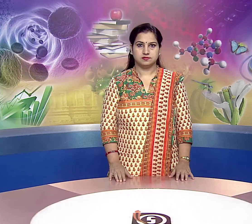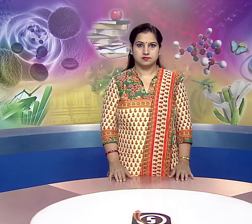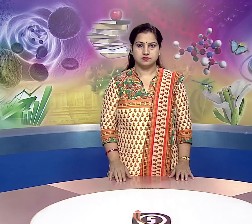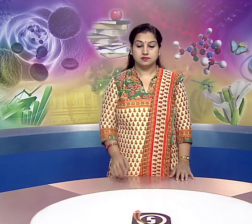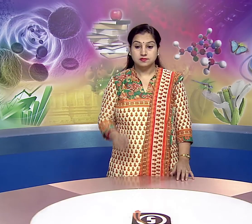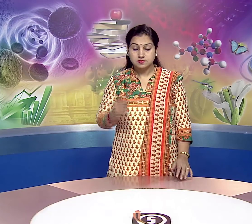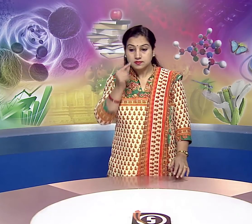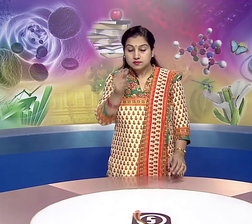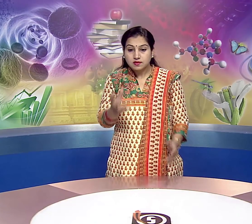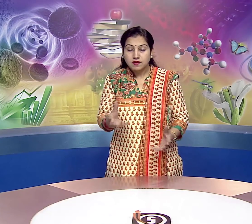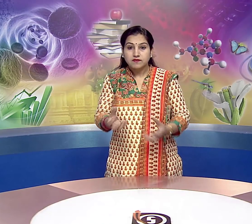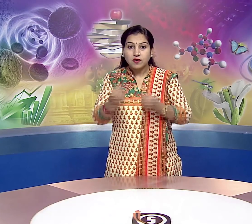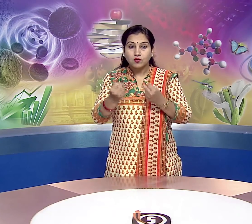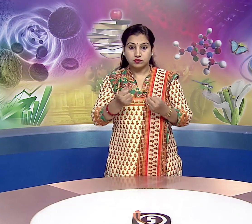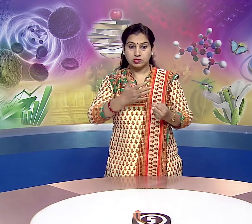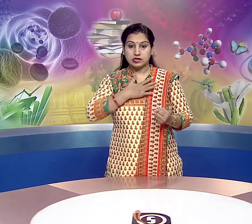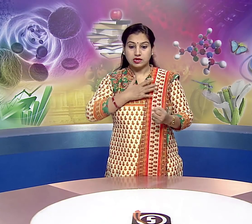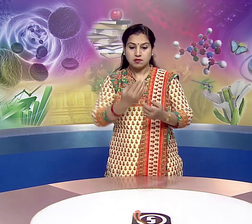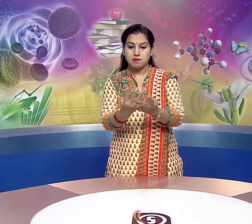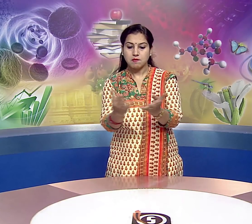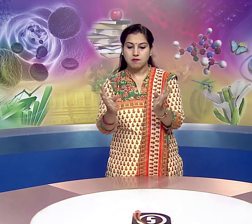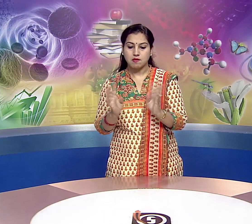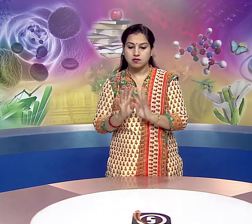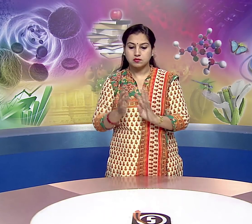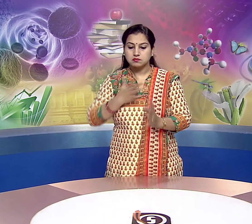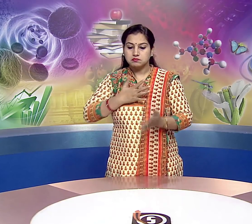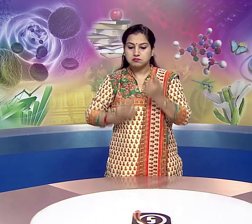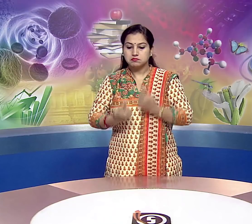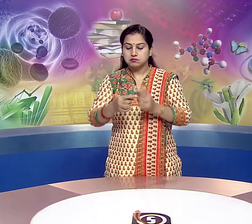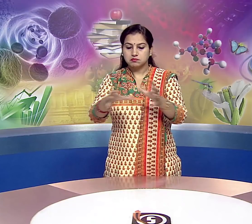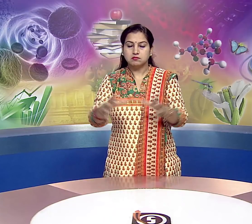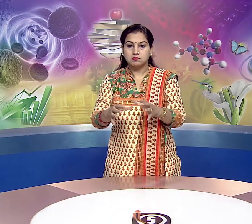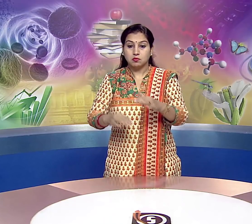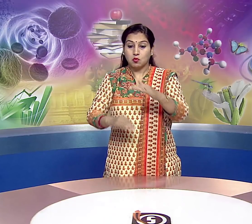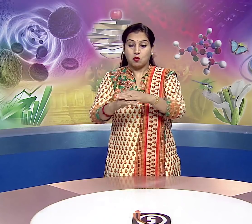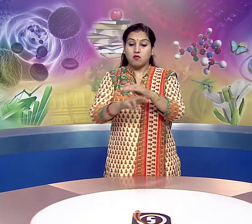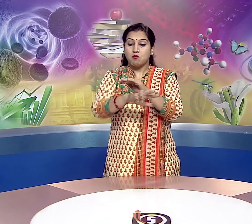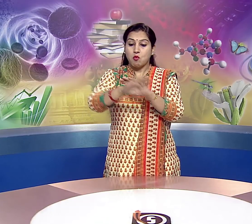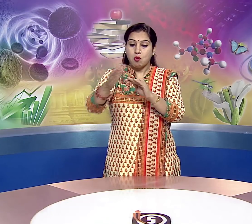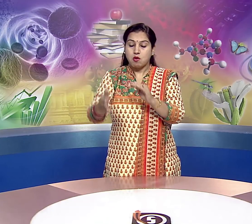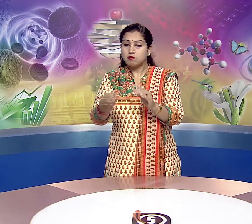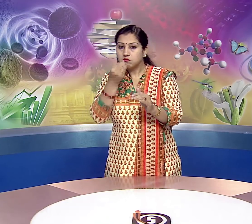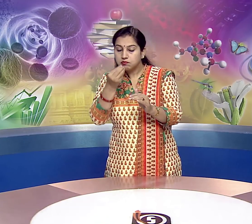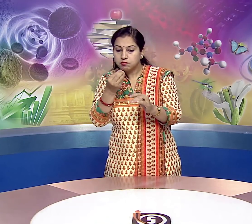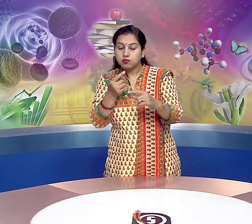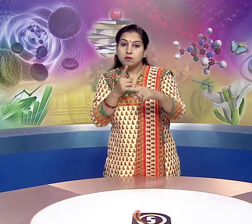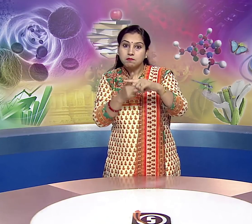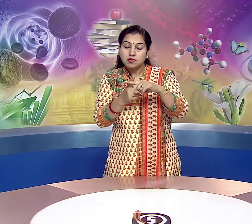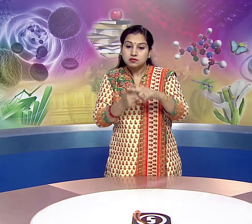He had found a green pasture full of food and had eaten